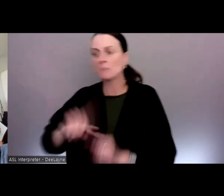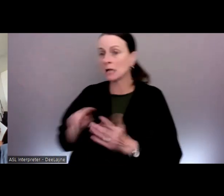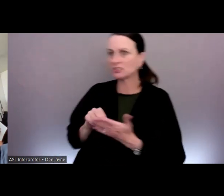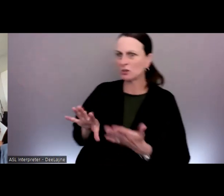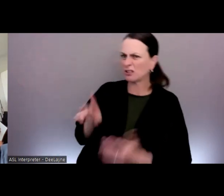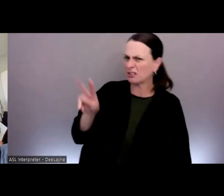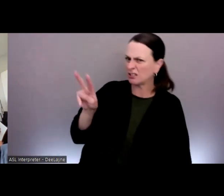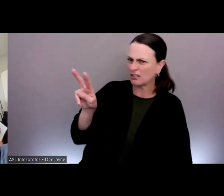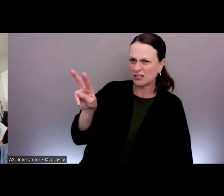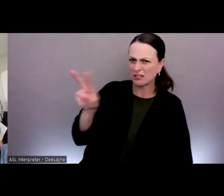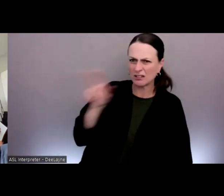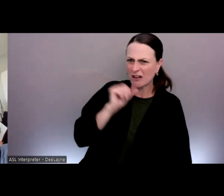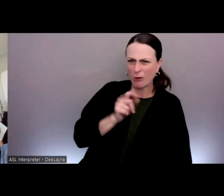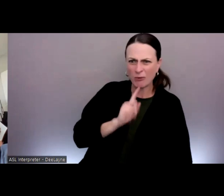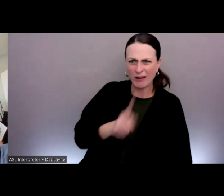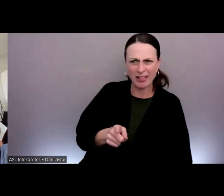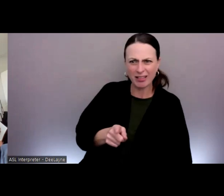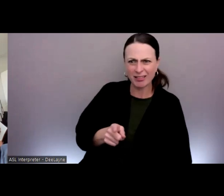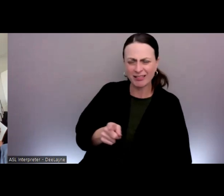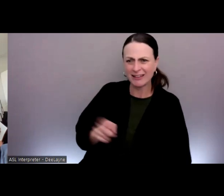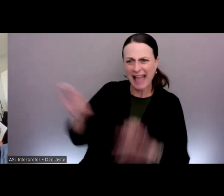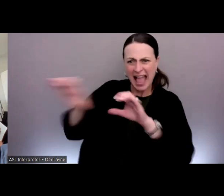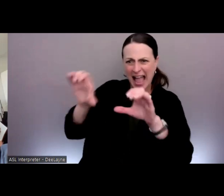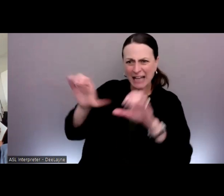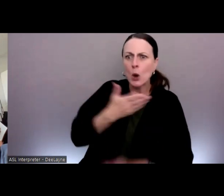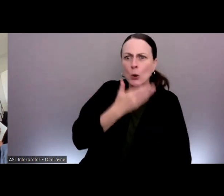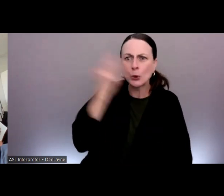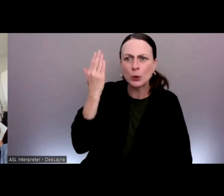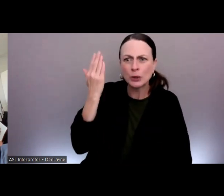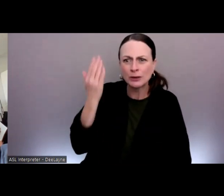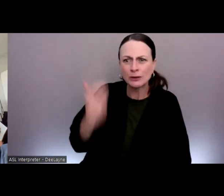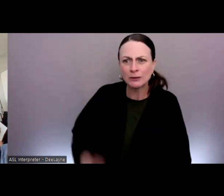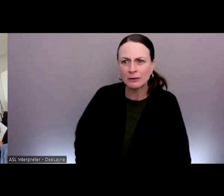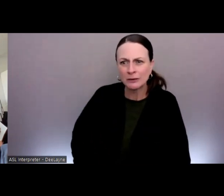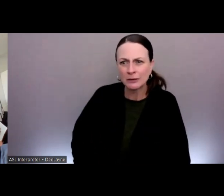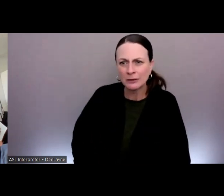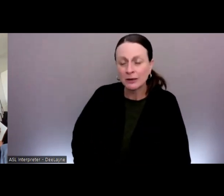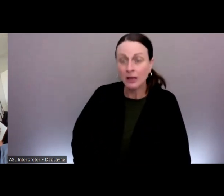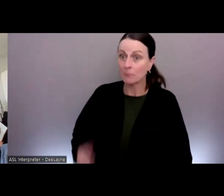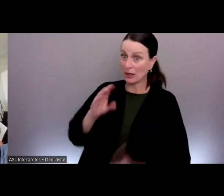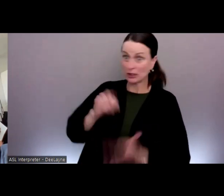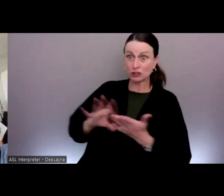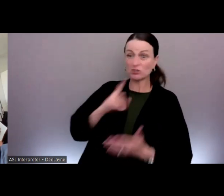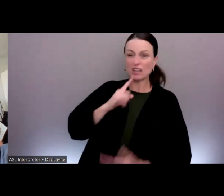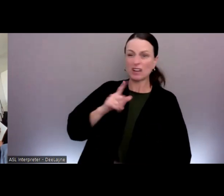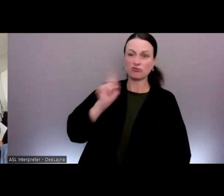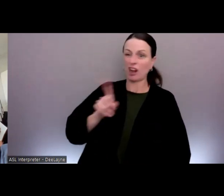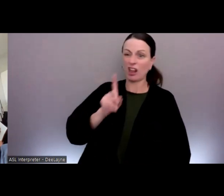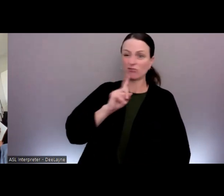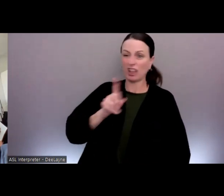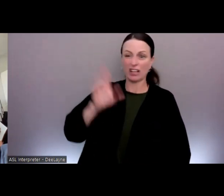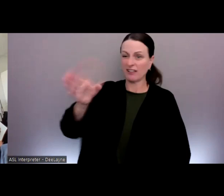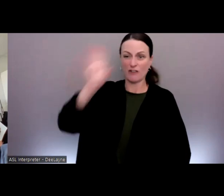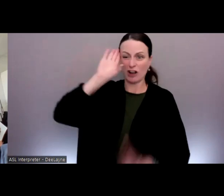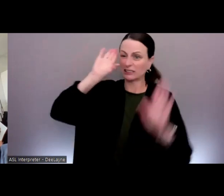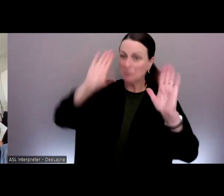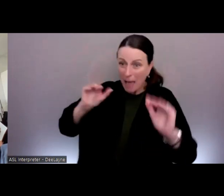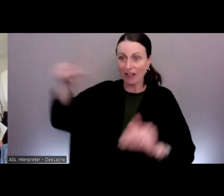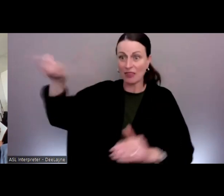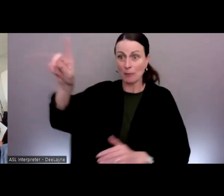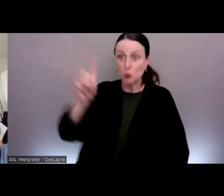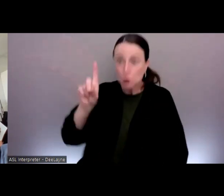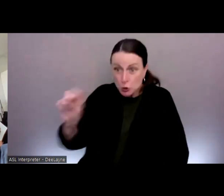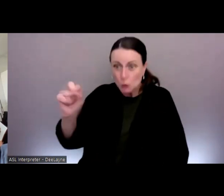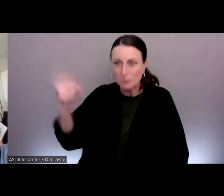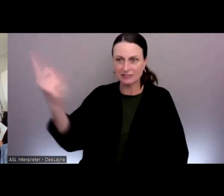replied that for them, there actually had never really been that expectation. they had known that the university administration was